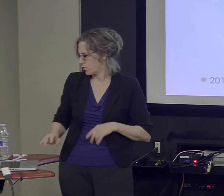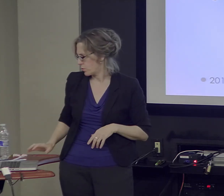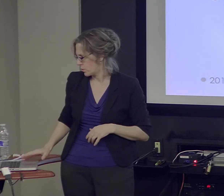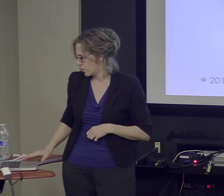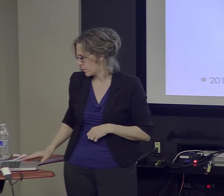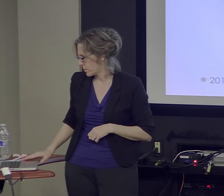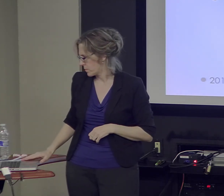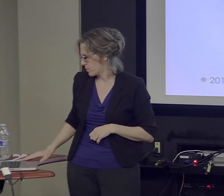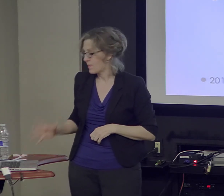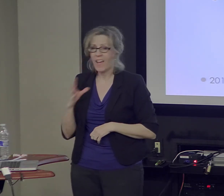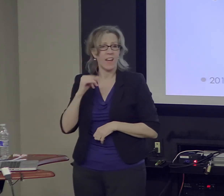sign be used